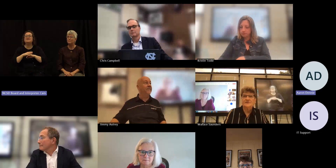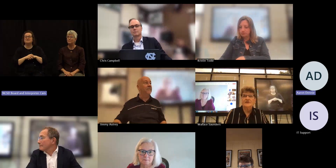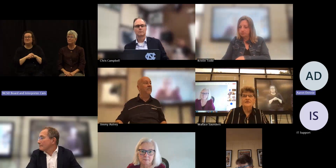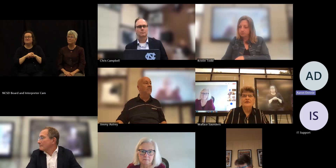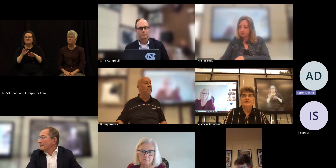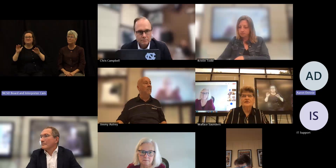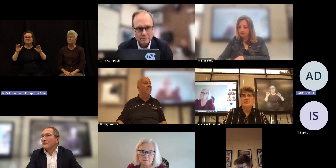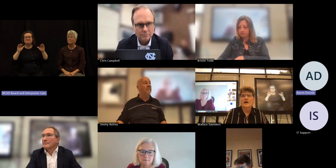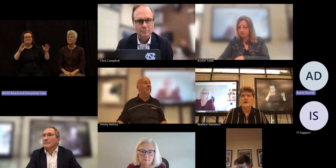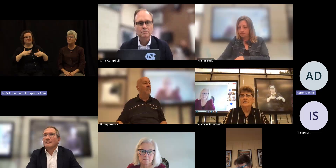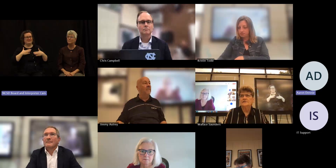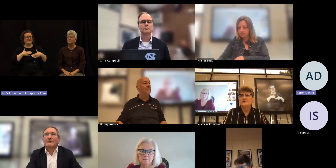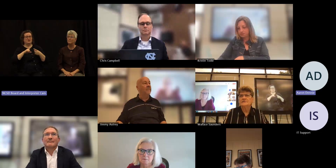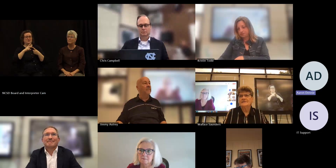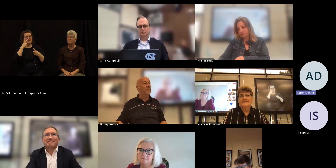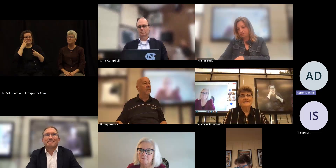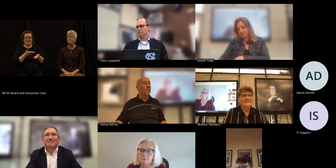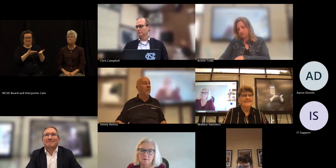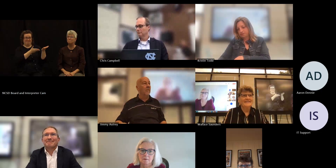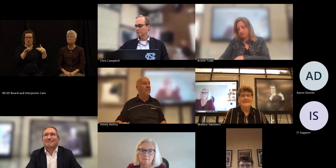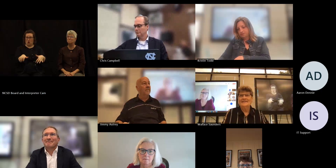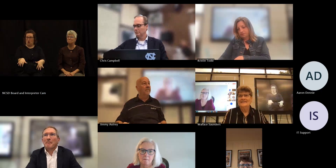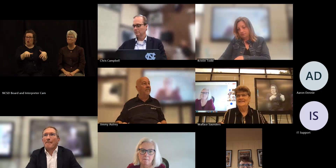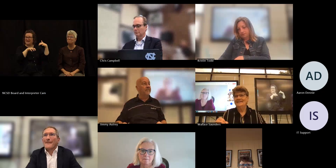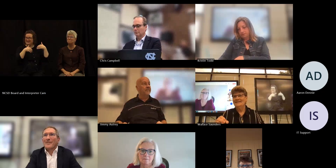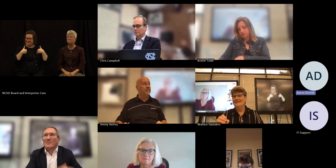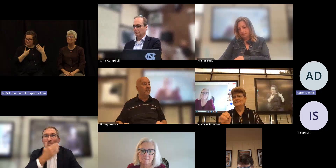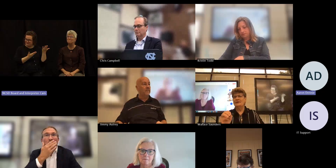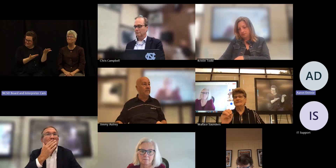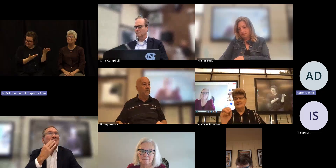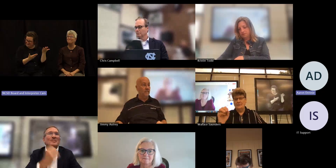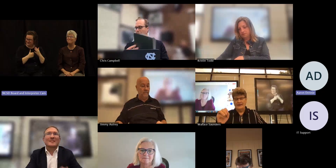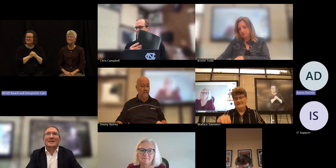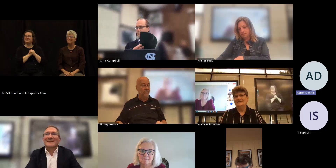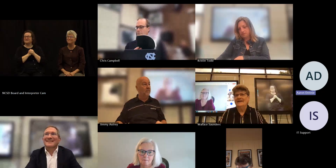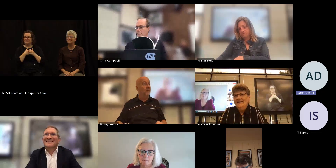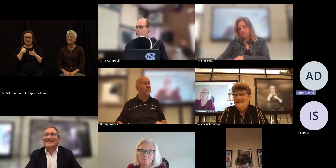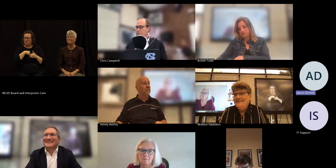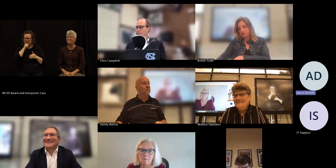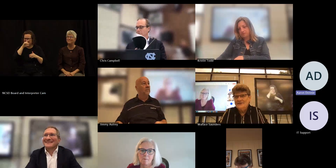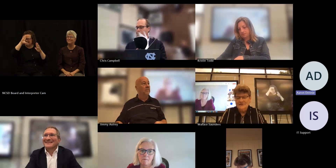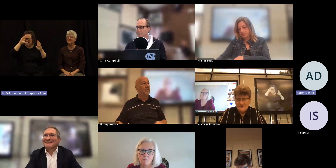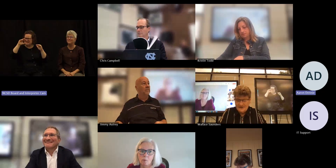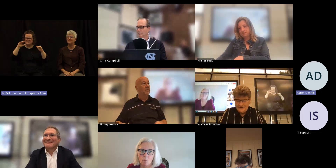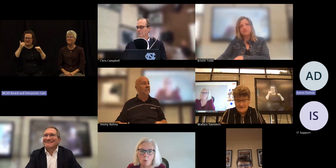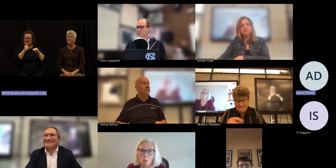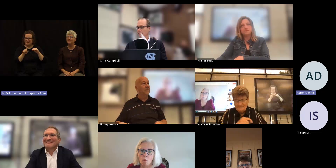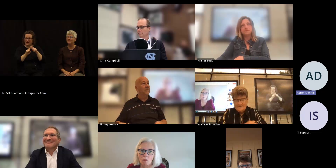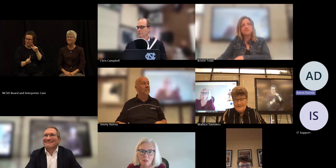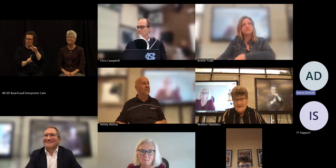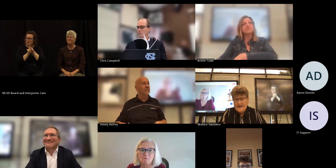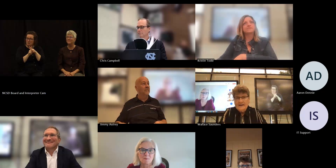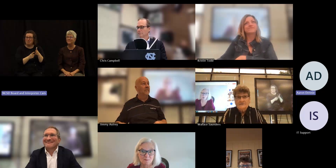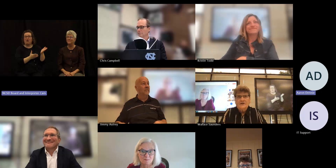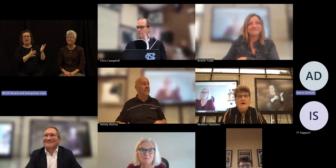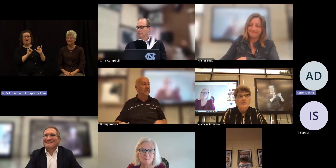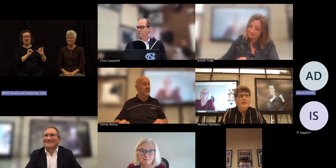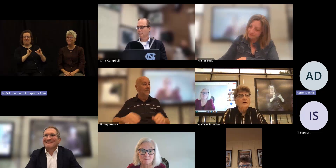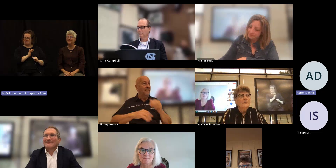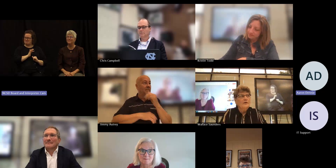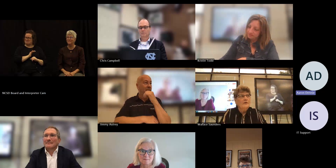Glad to see you folks in the audience. Didn't expect anybody today. Good to see you, though. I'd